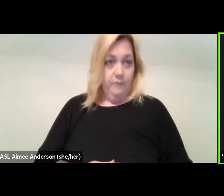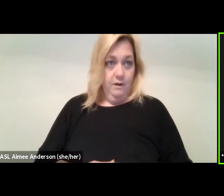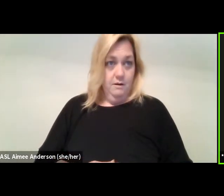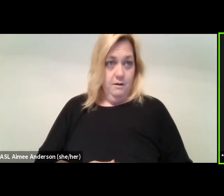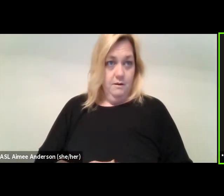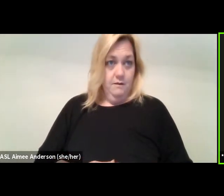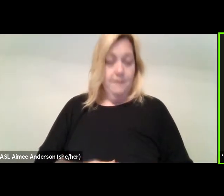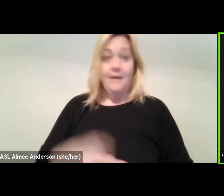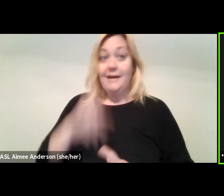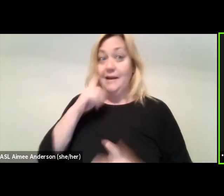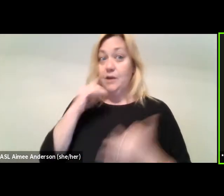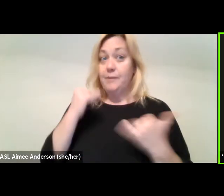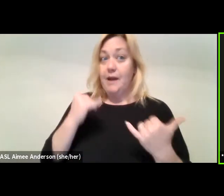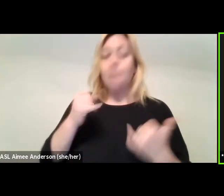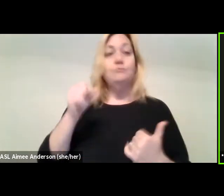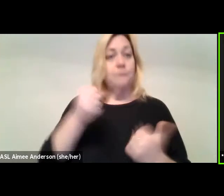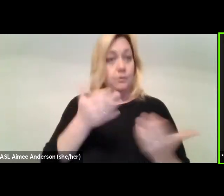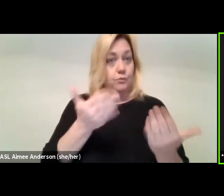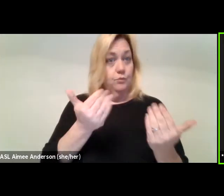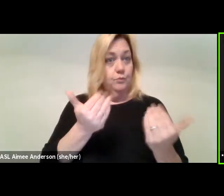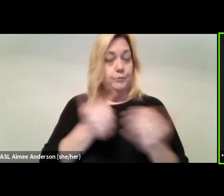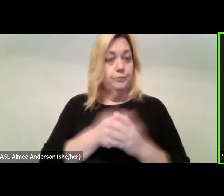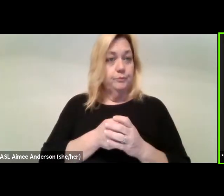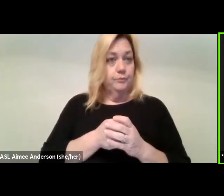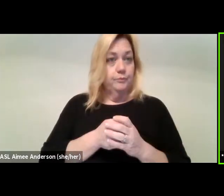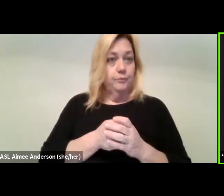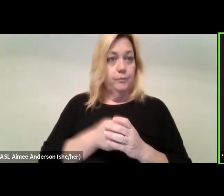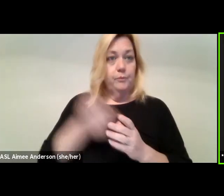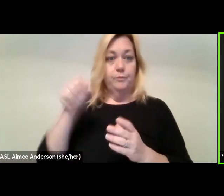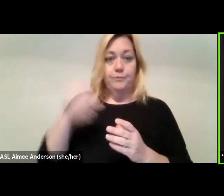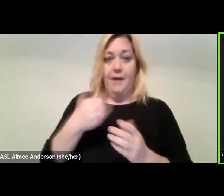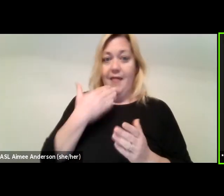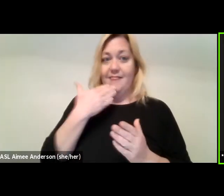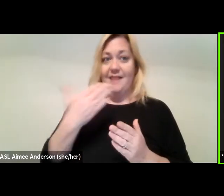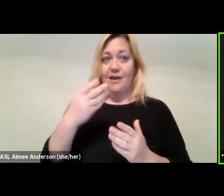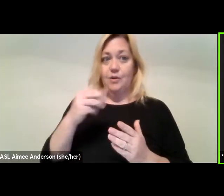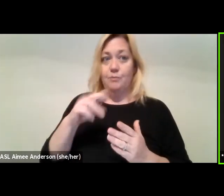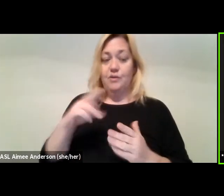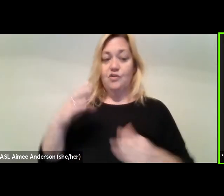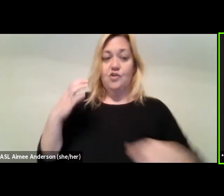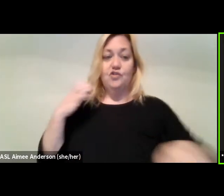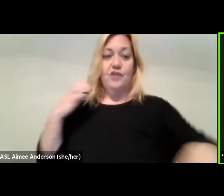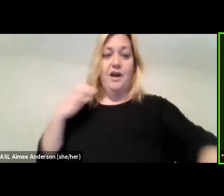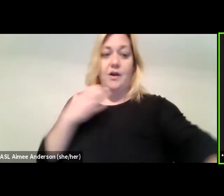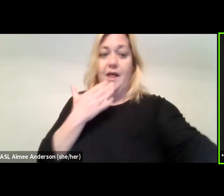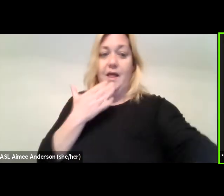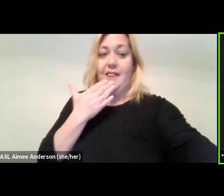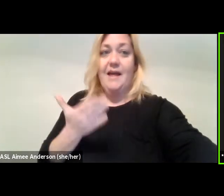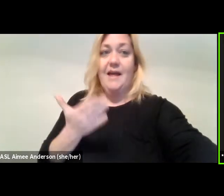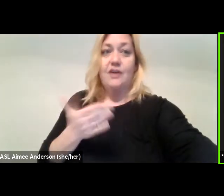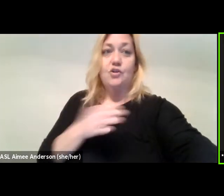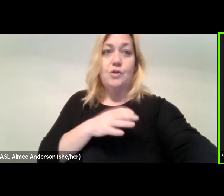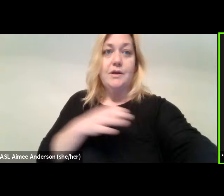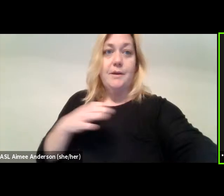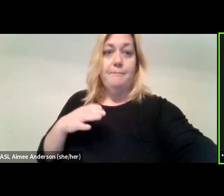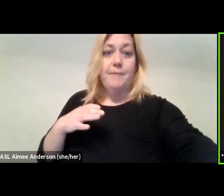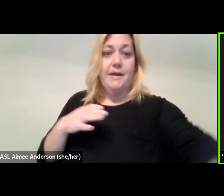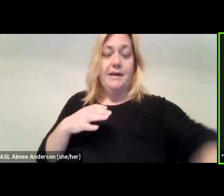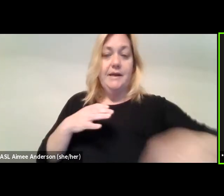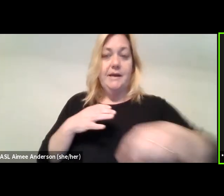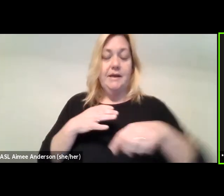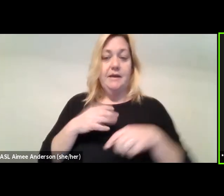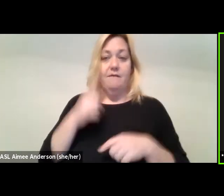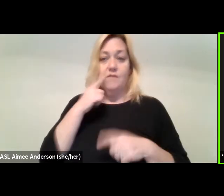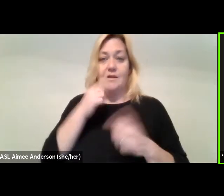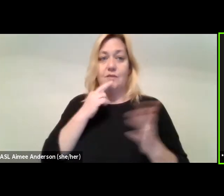Can you hear me now? Yes, go ahead. Yeah, thank you, Mr. Chair, and thanks to the committee who put this